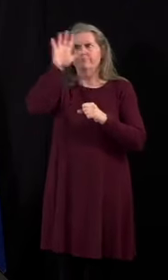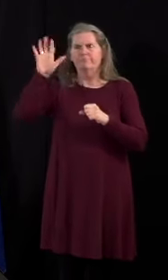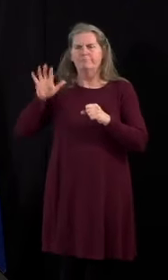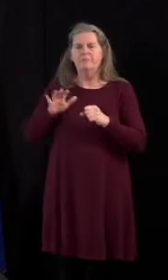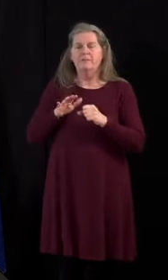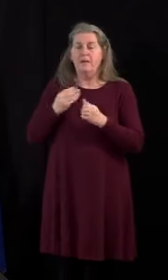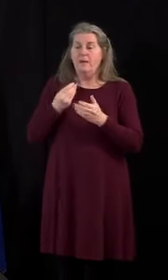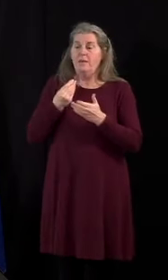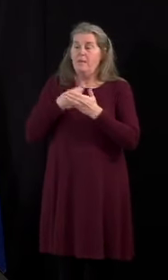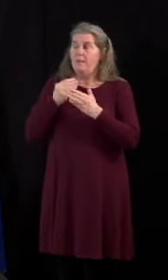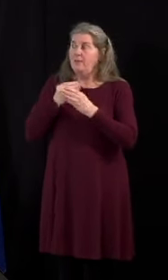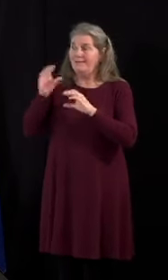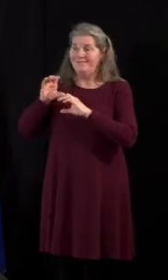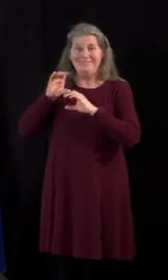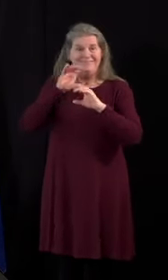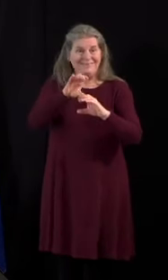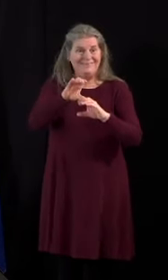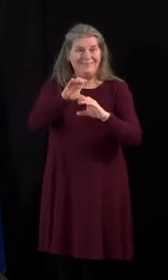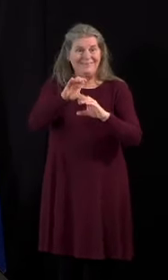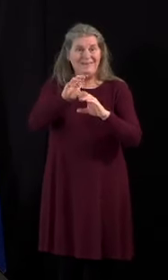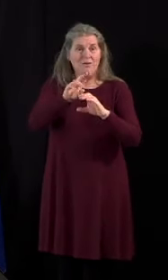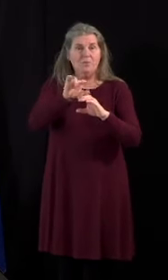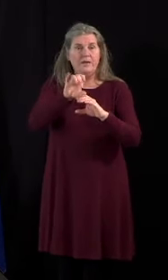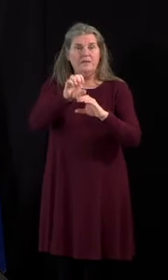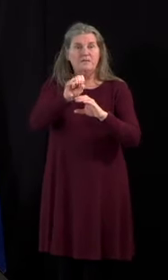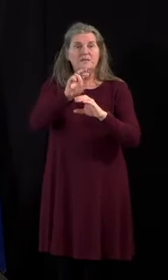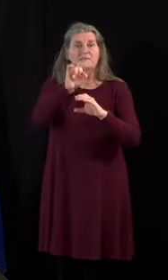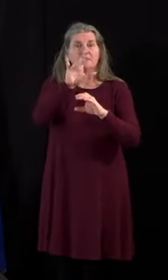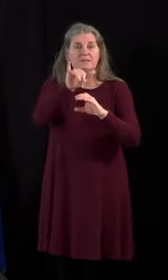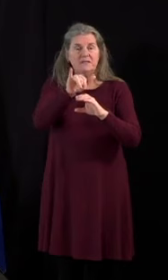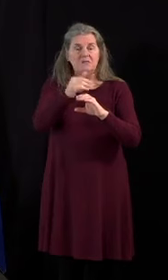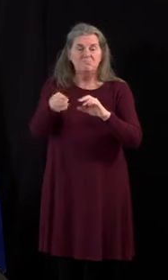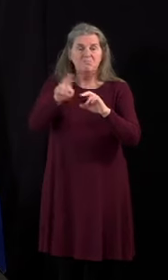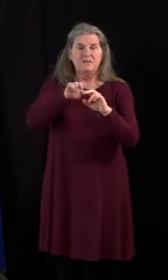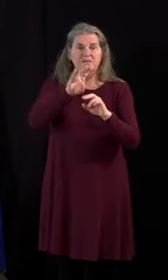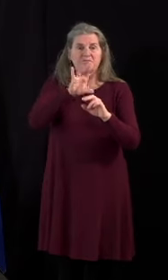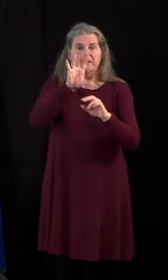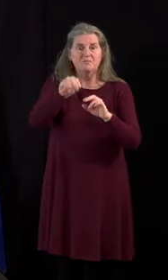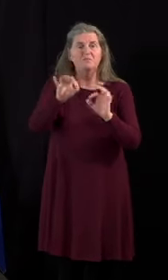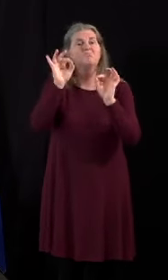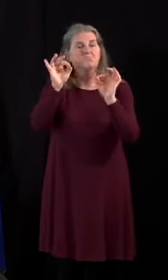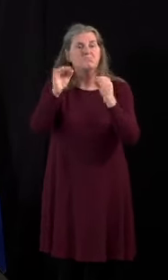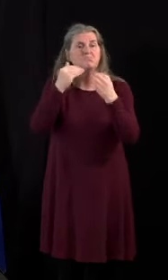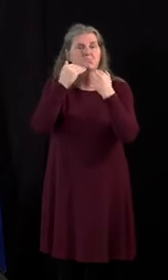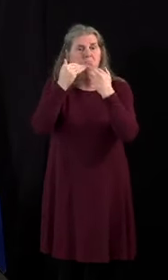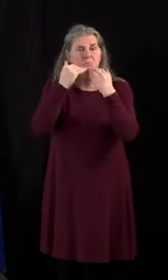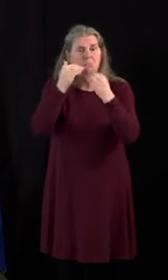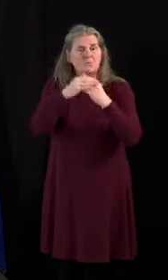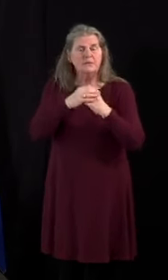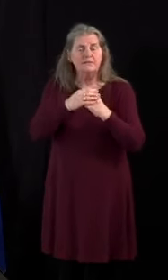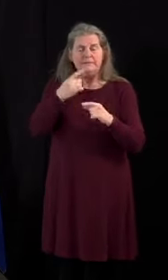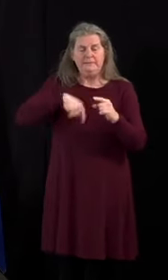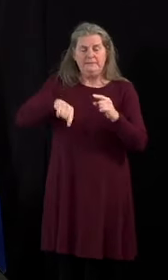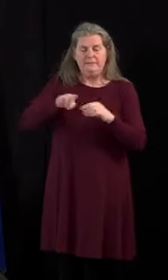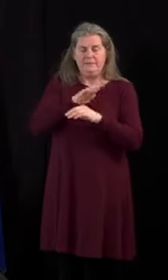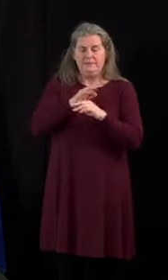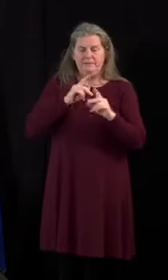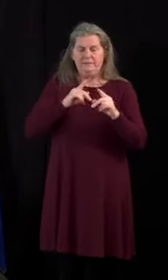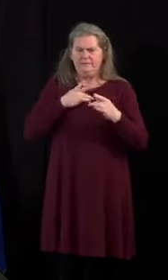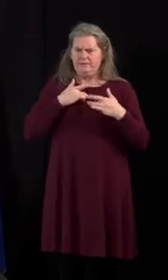subsidy, I think people are happy about the fact, of course, that wage subsidy has been increased to 75%. Their concern is, of